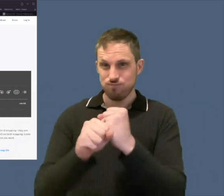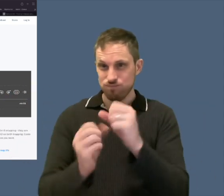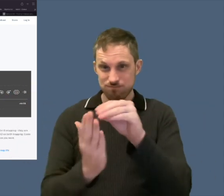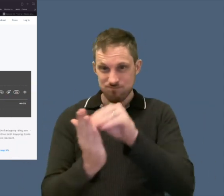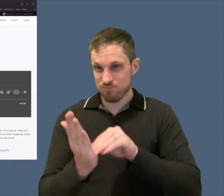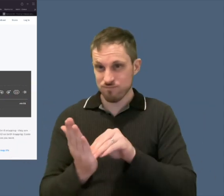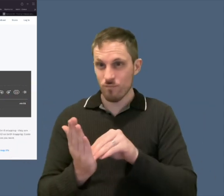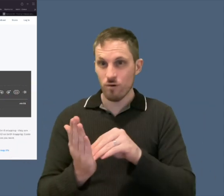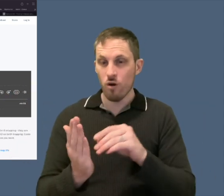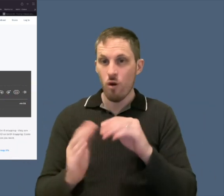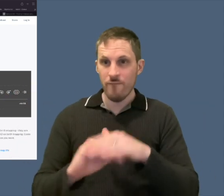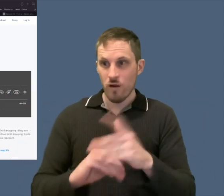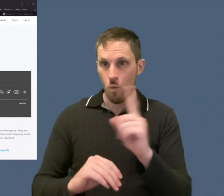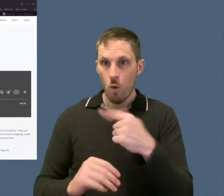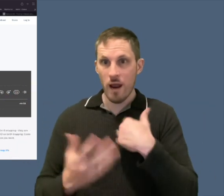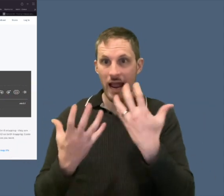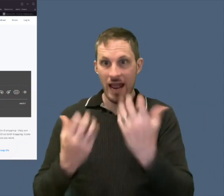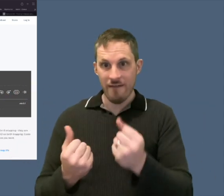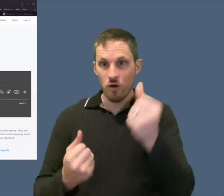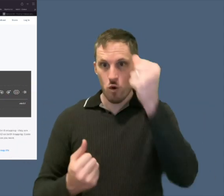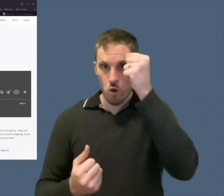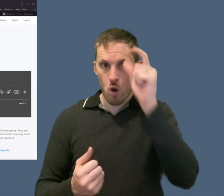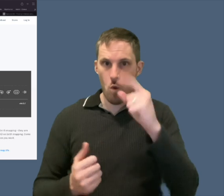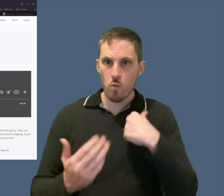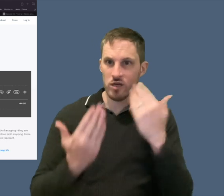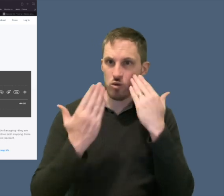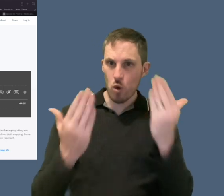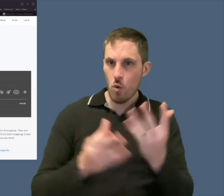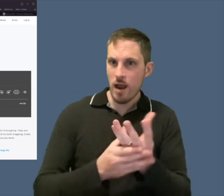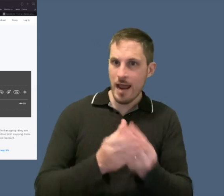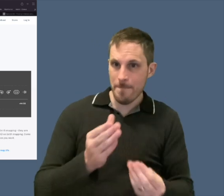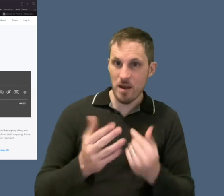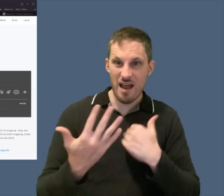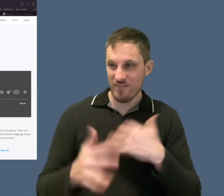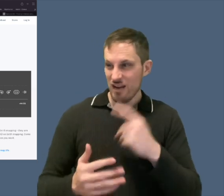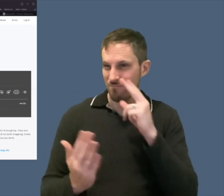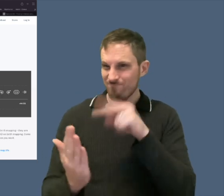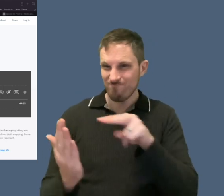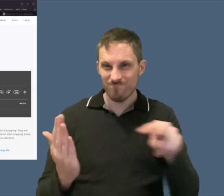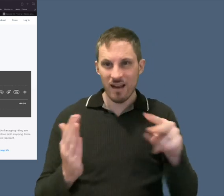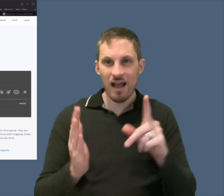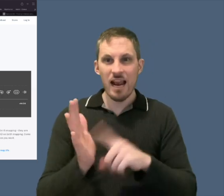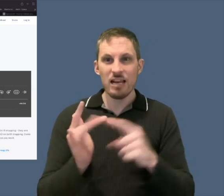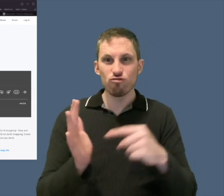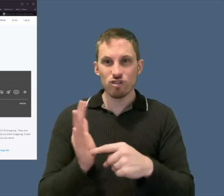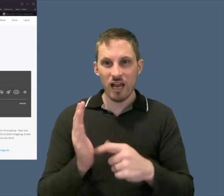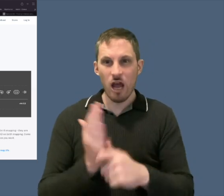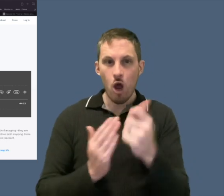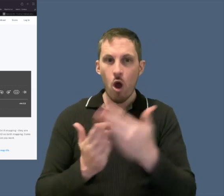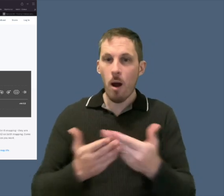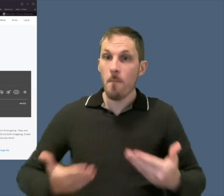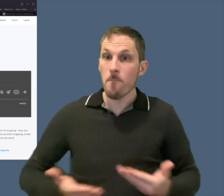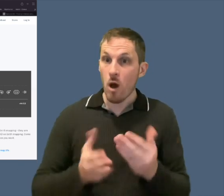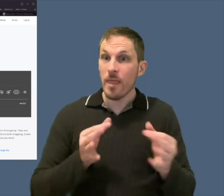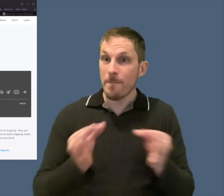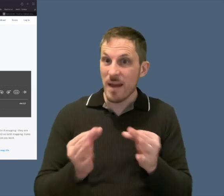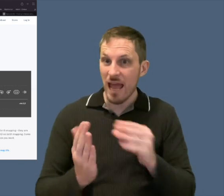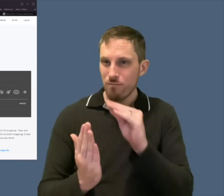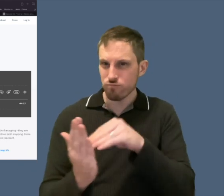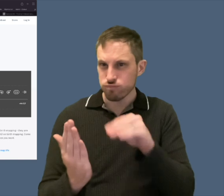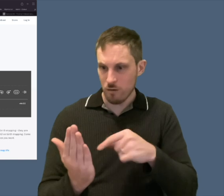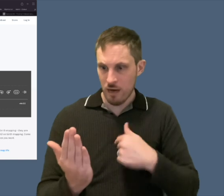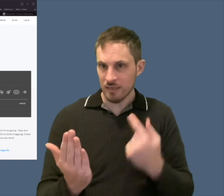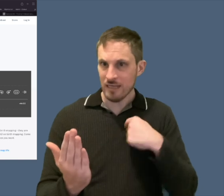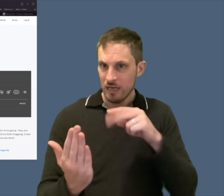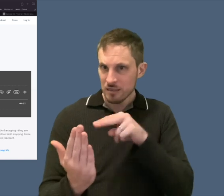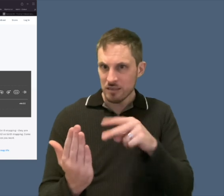we don't know, where the gaps are. And so I had to go through all of the literature on birth plans, and it got me really fired up. I